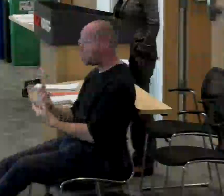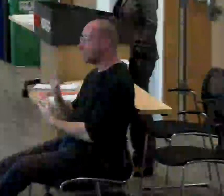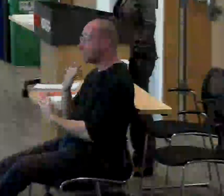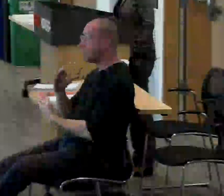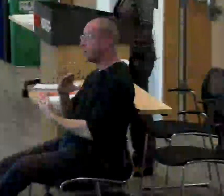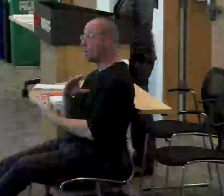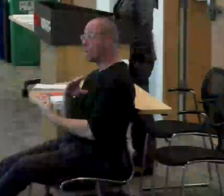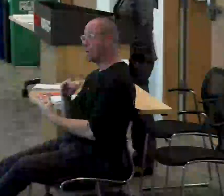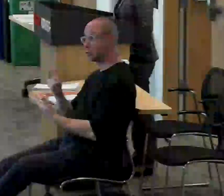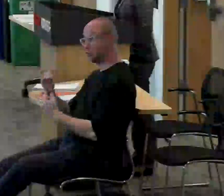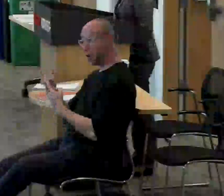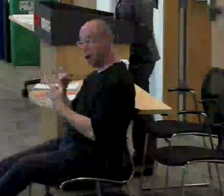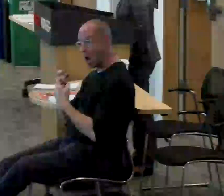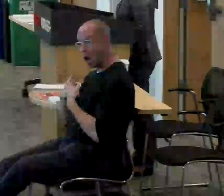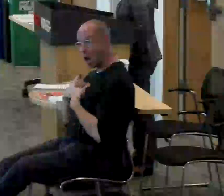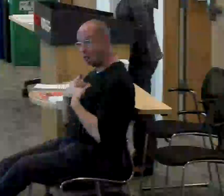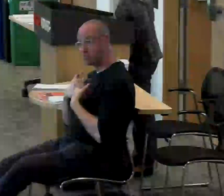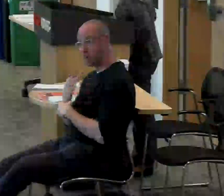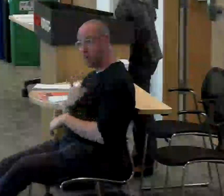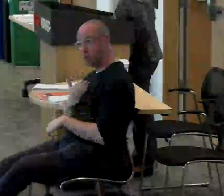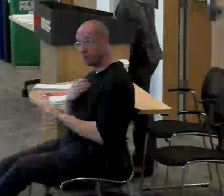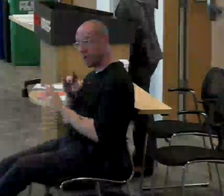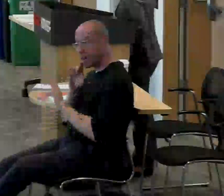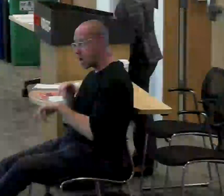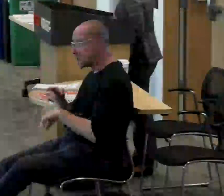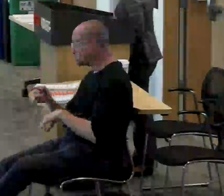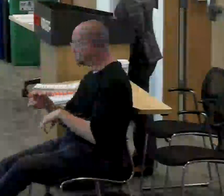take any questions. Yeah.